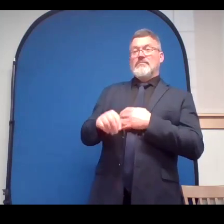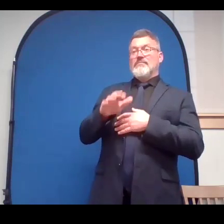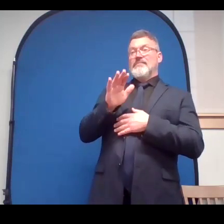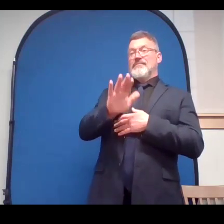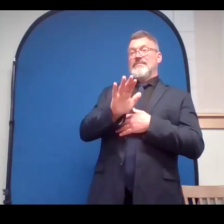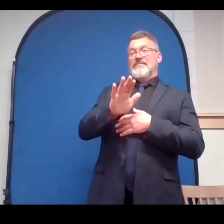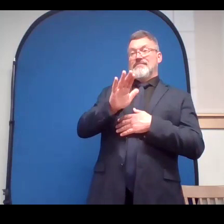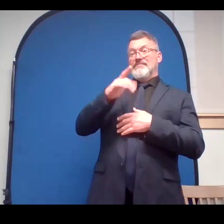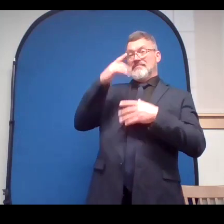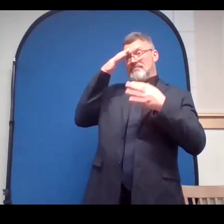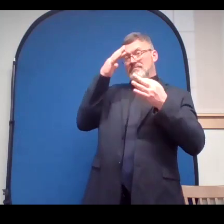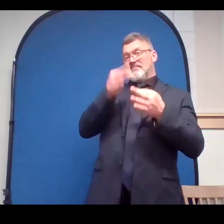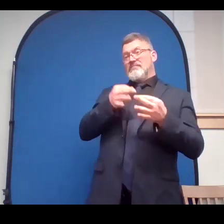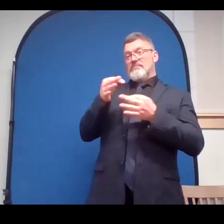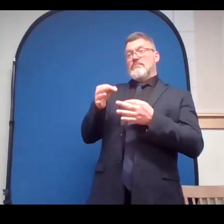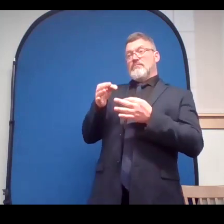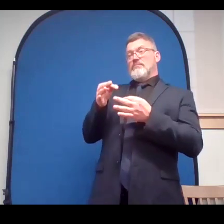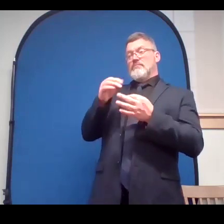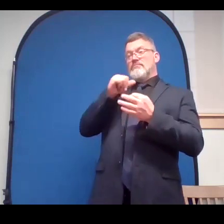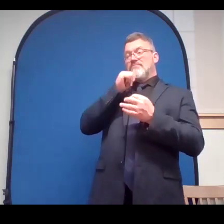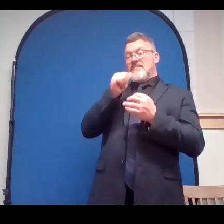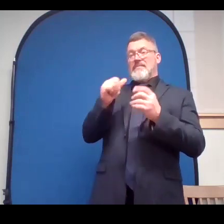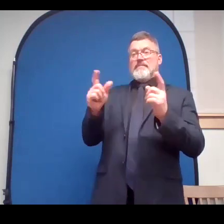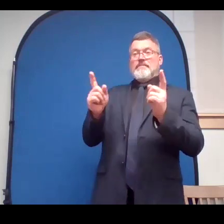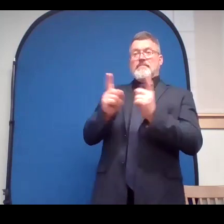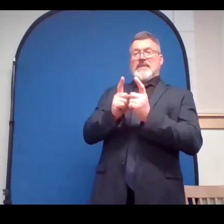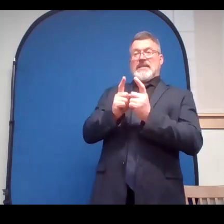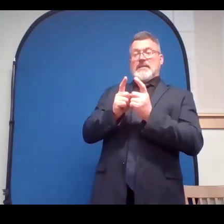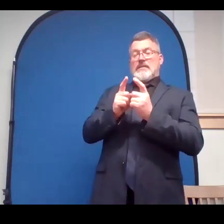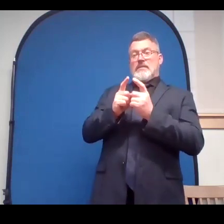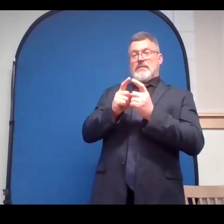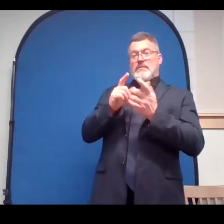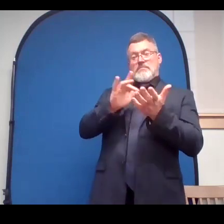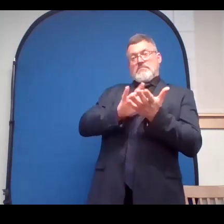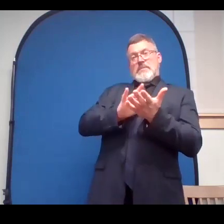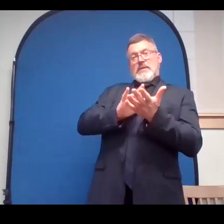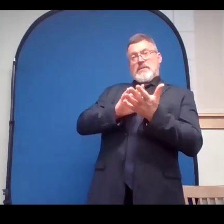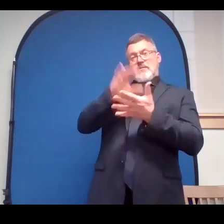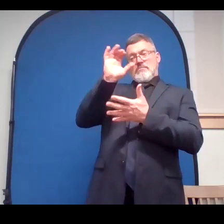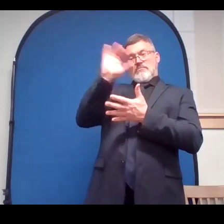standards. And he seems to be separated from the military? That he should